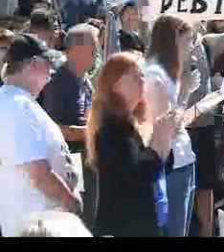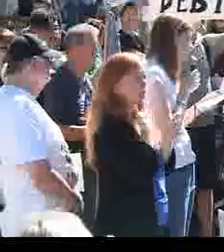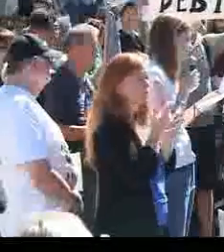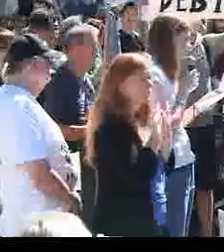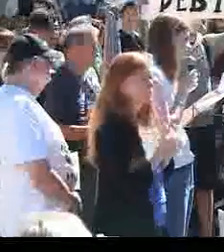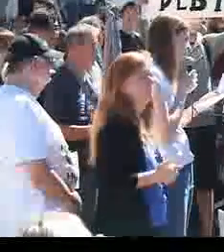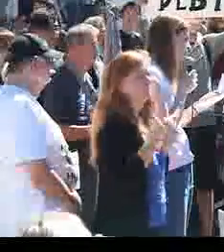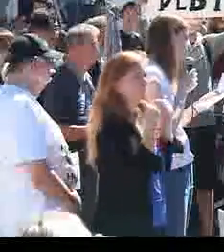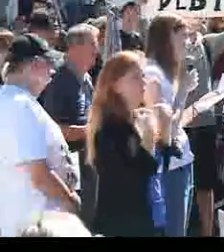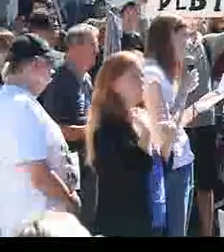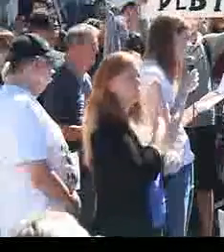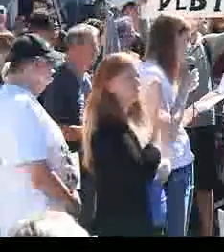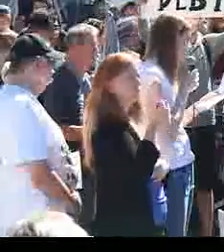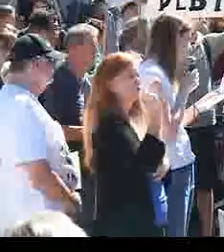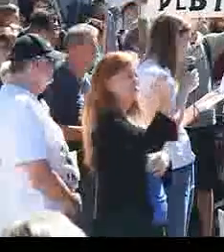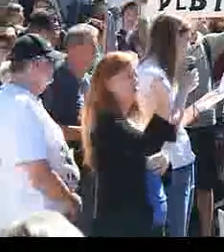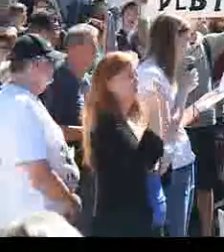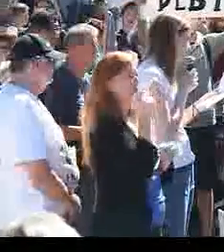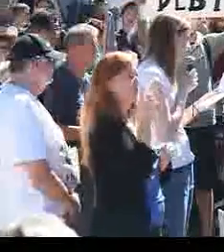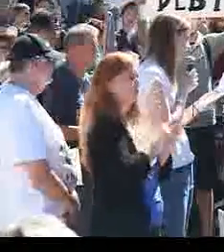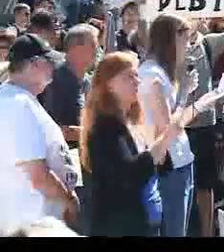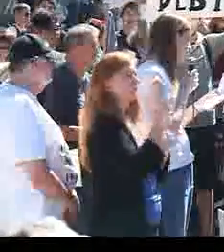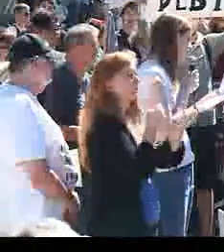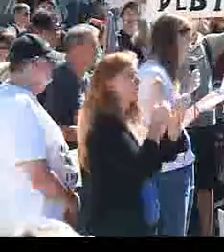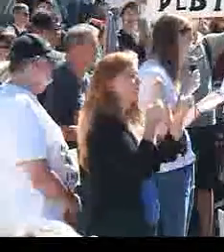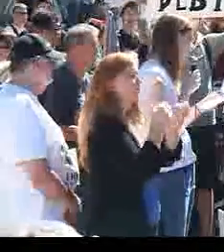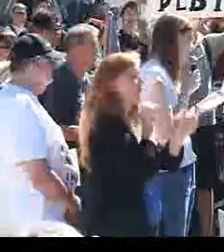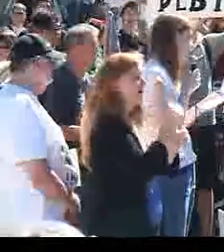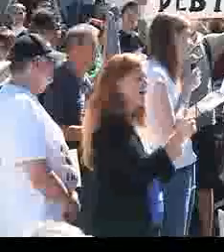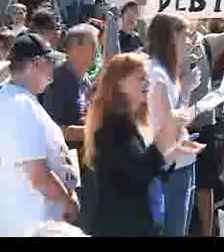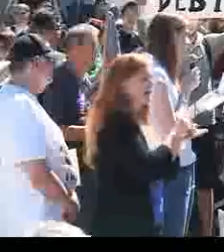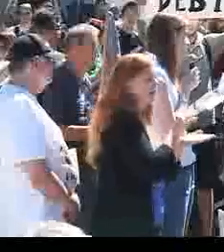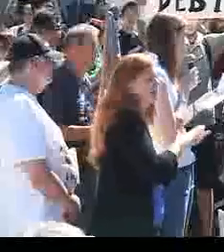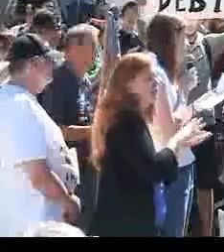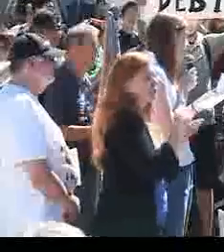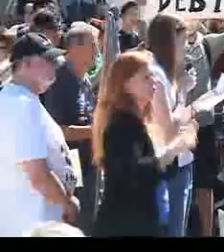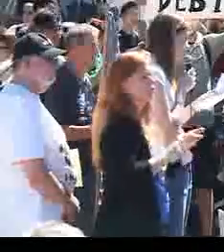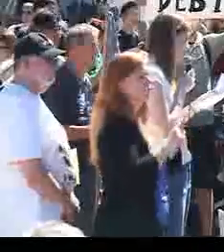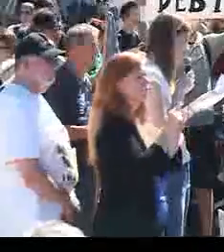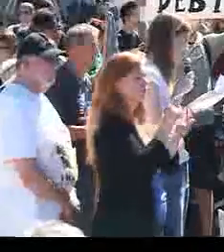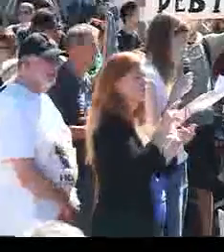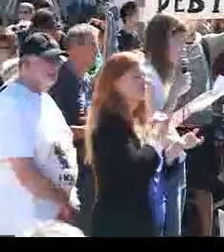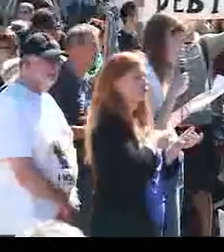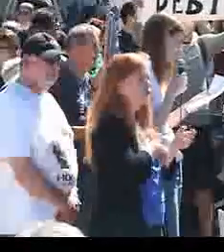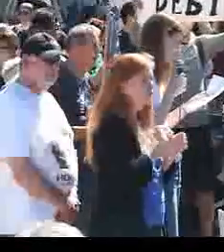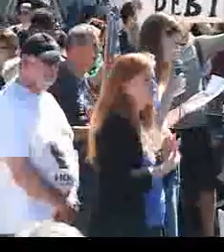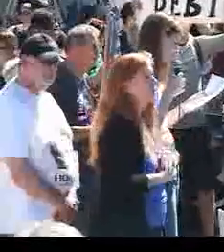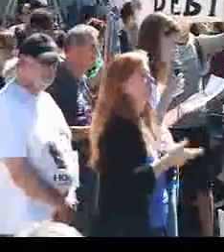the university to support undocumented students, transgender students, and student parents.